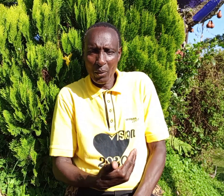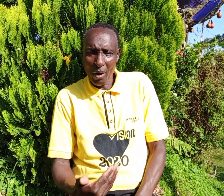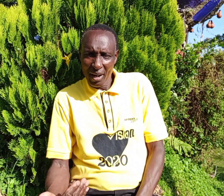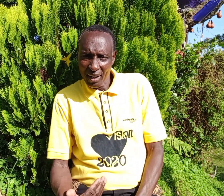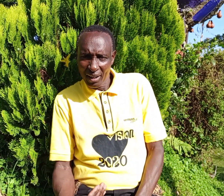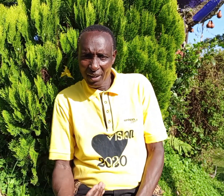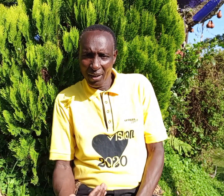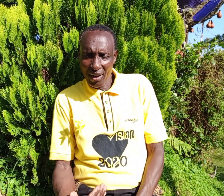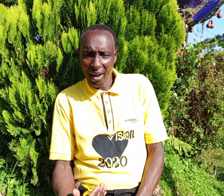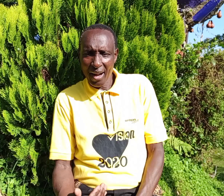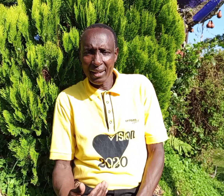lakwa.